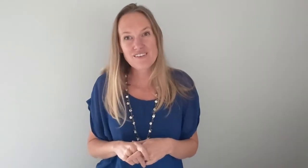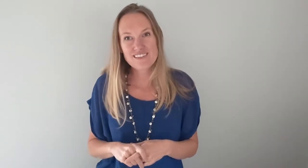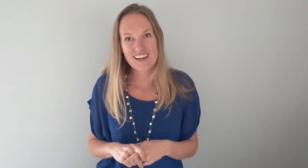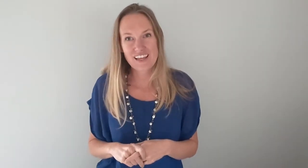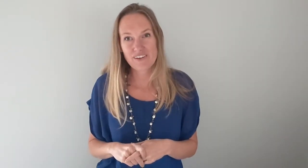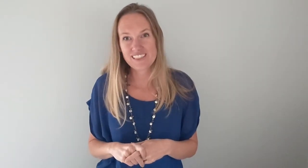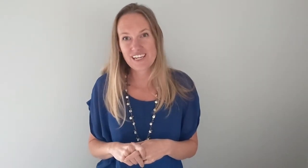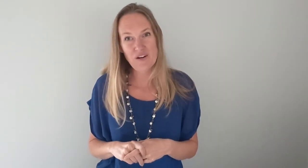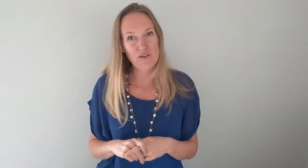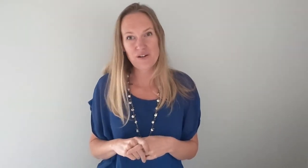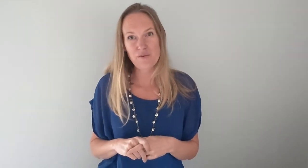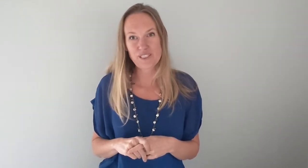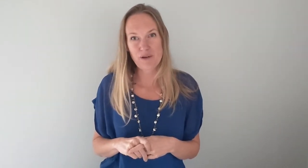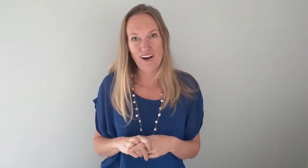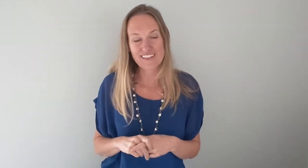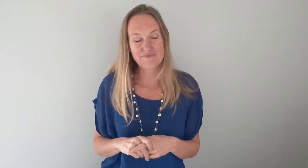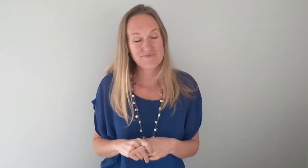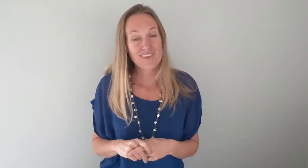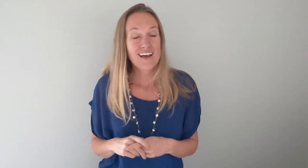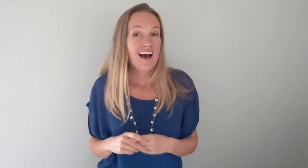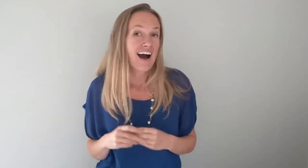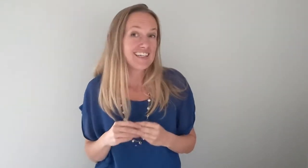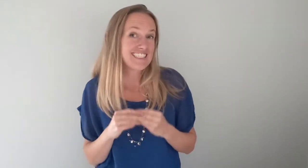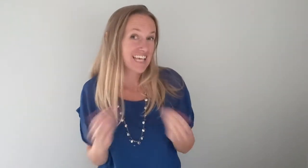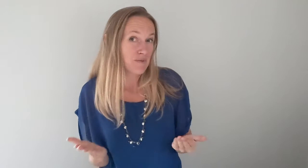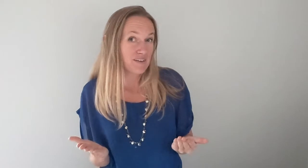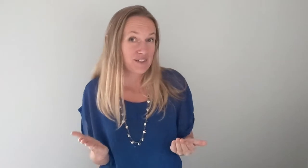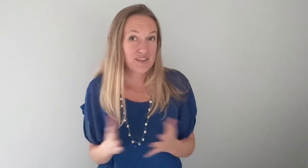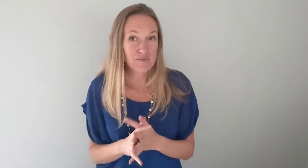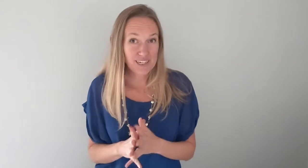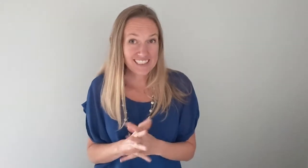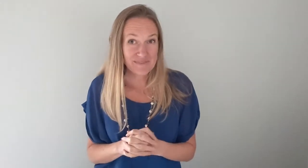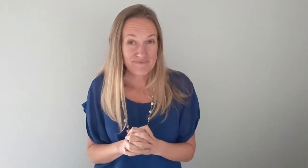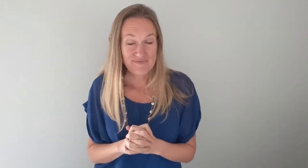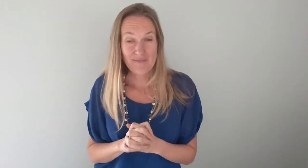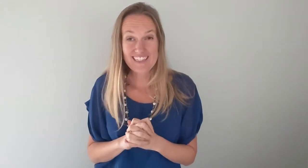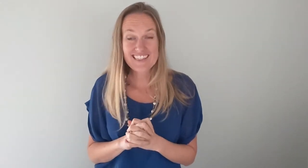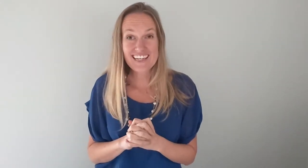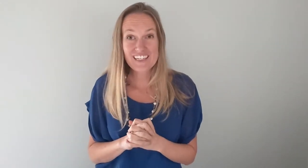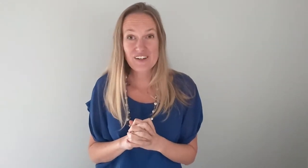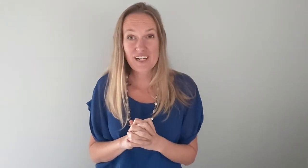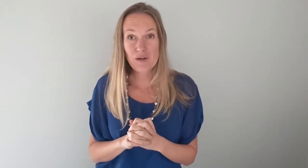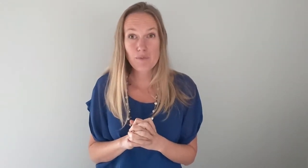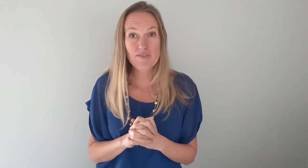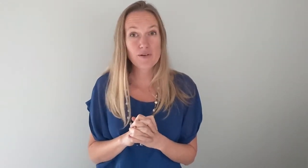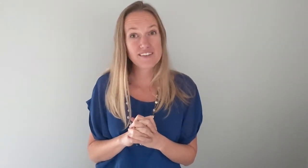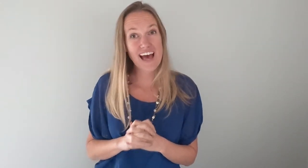sign language in order to worship God. Today we are learning the bridge. I'm excited you're here, but before we do that,